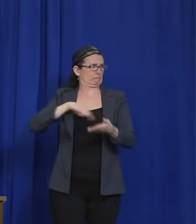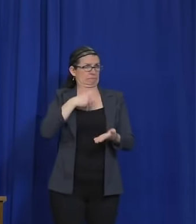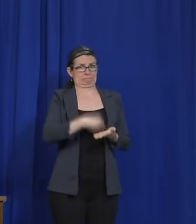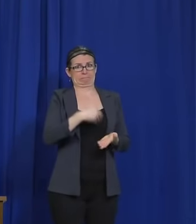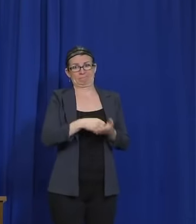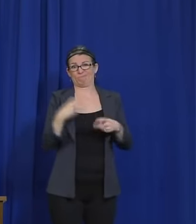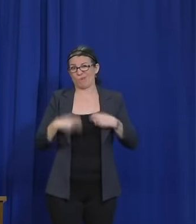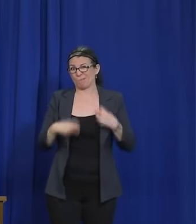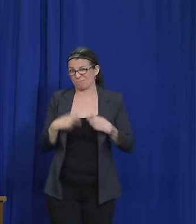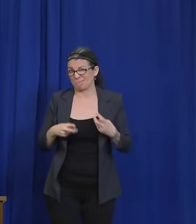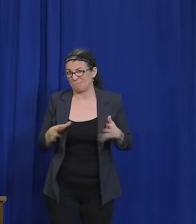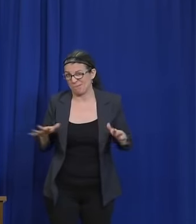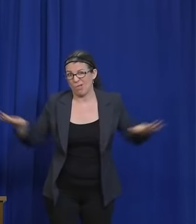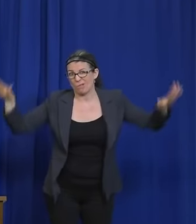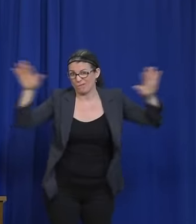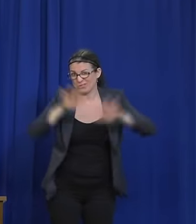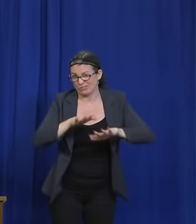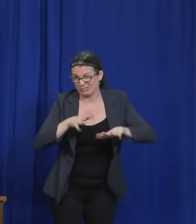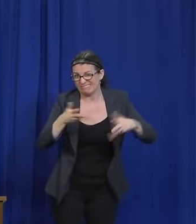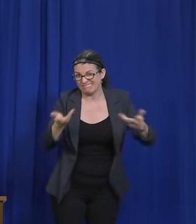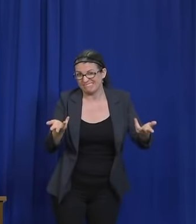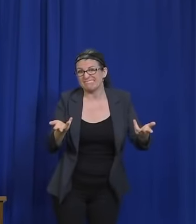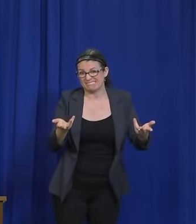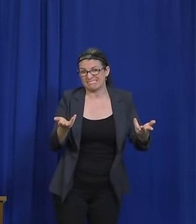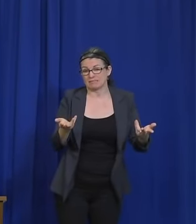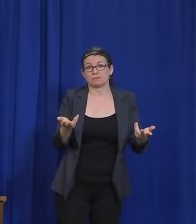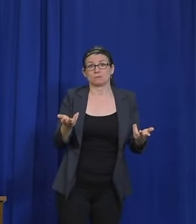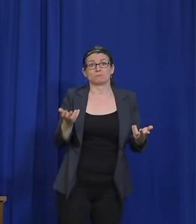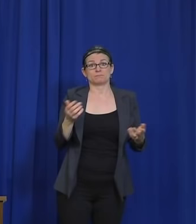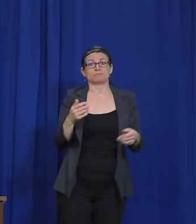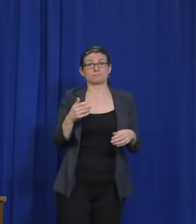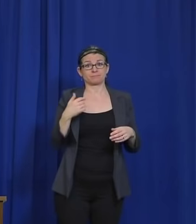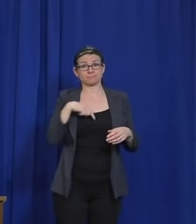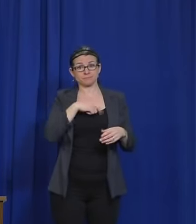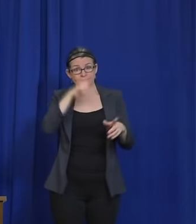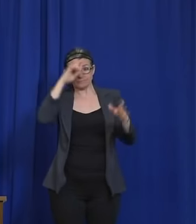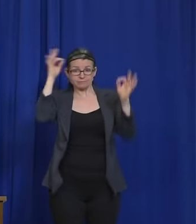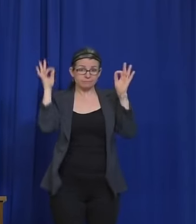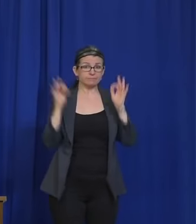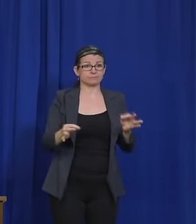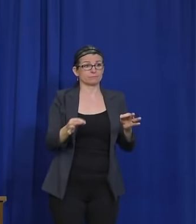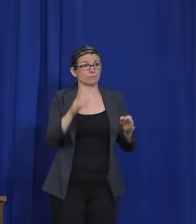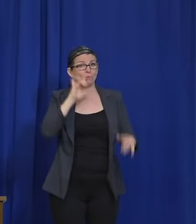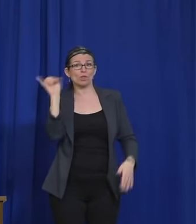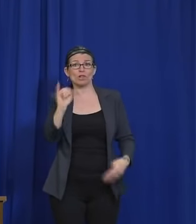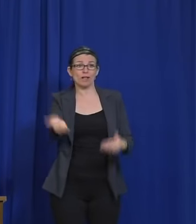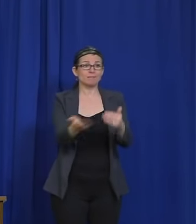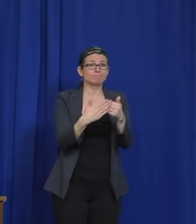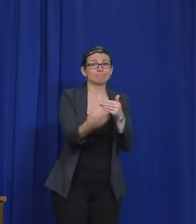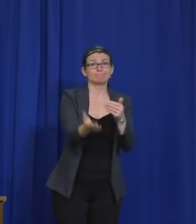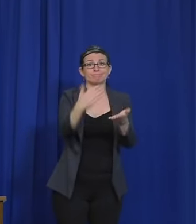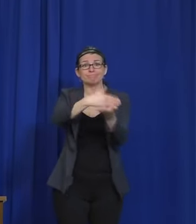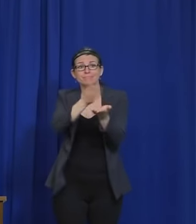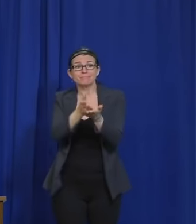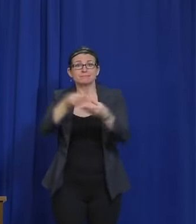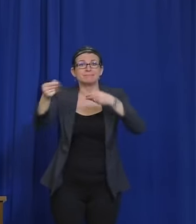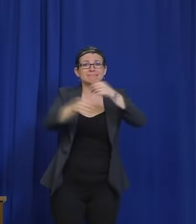predict what exact steps will be taken in the next 6 months or a year to adjust the budget, state